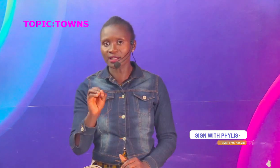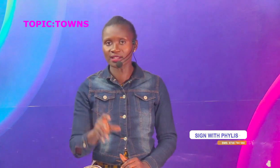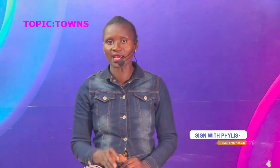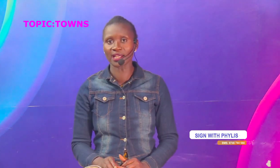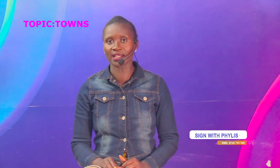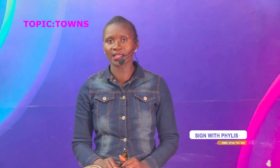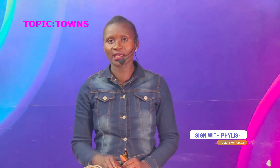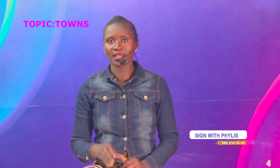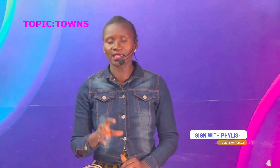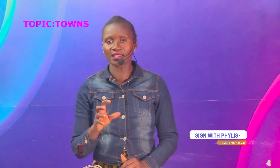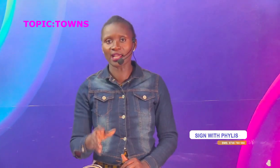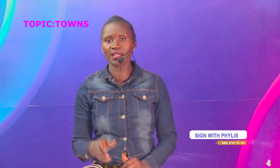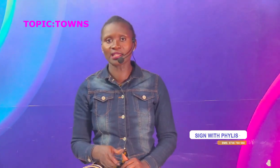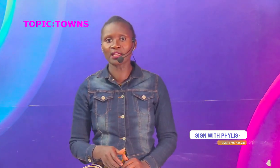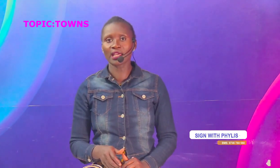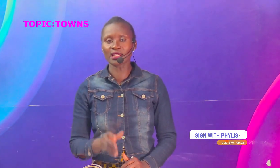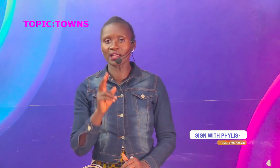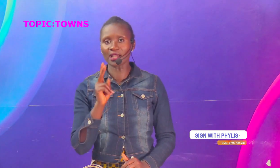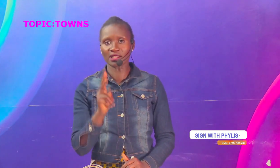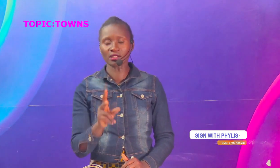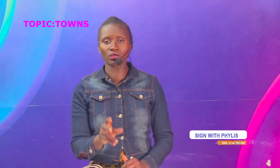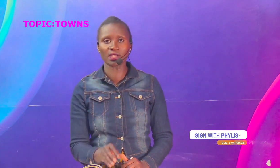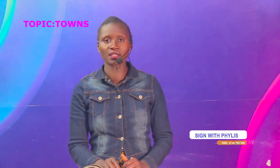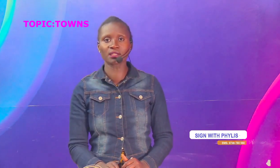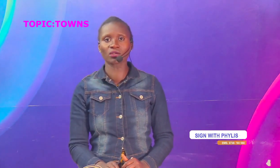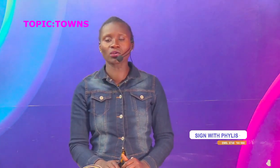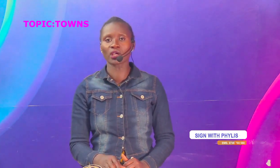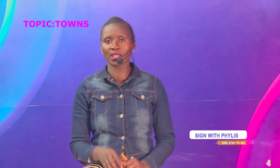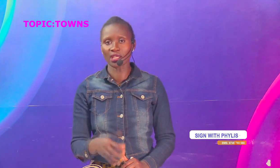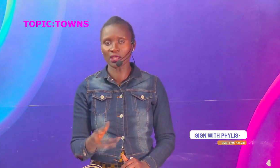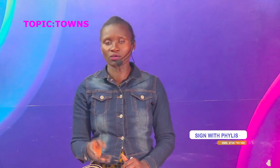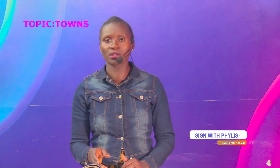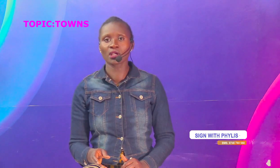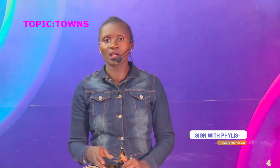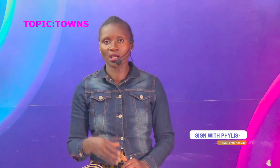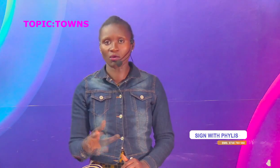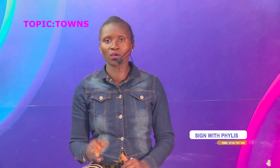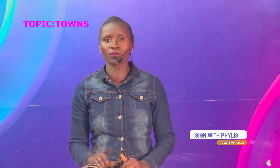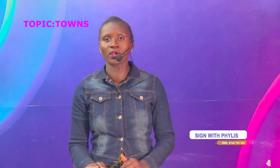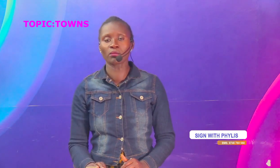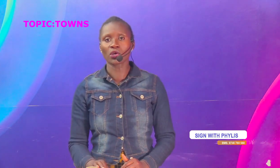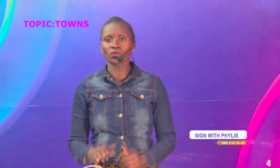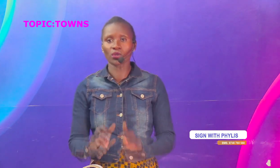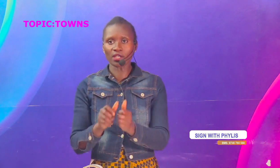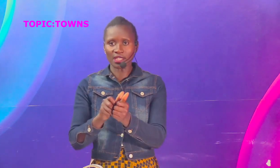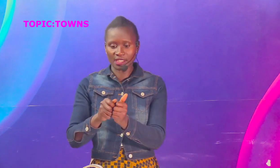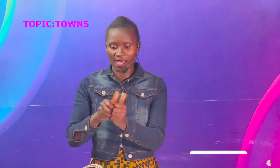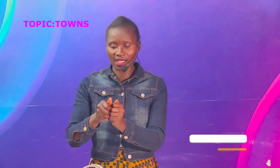Kitale? Kitale. Kitale has two signs, so you can either use one of them. So Kitale, because